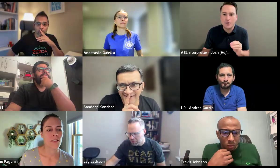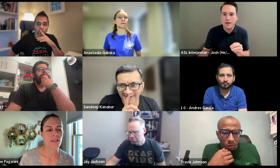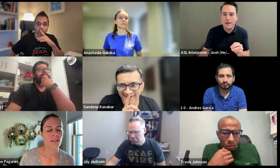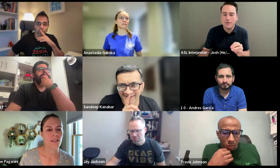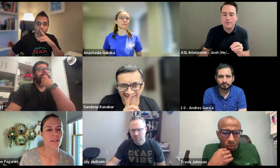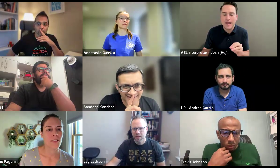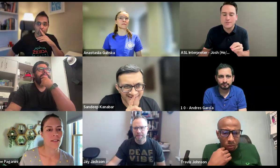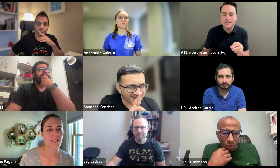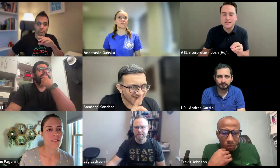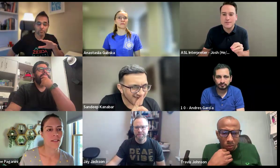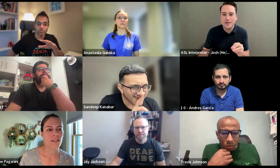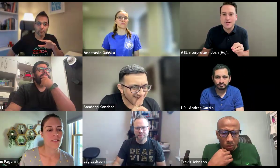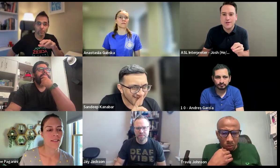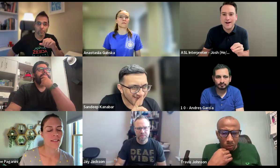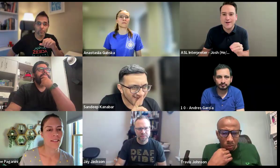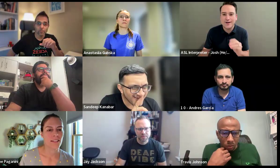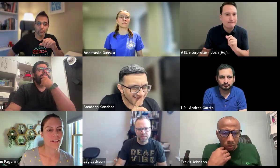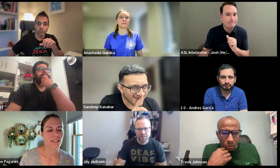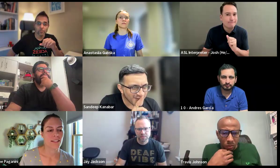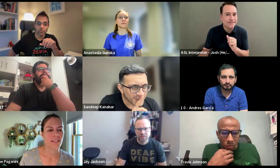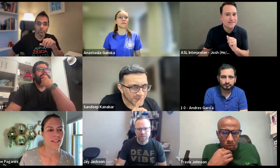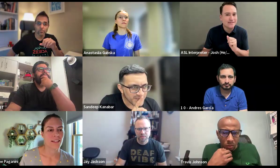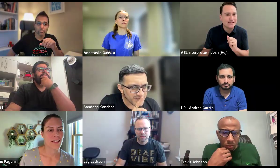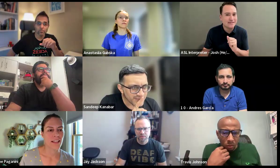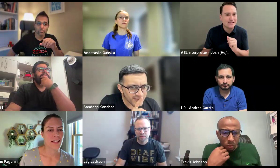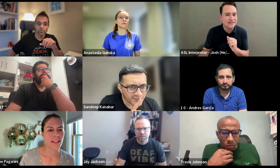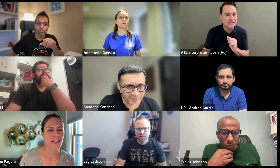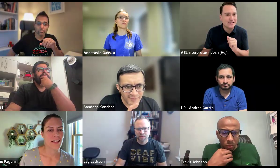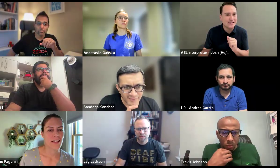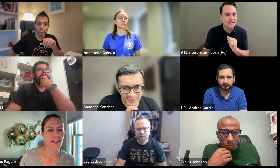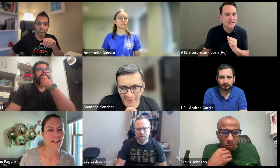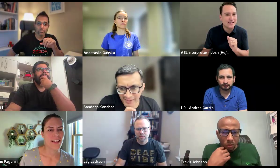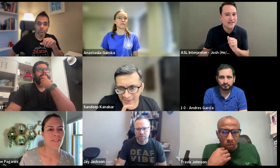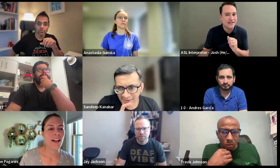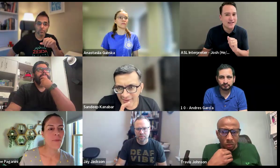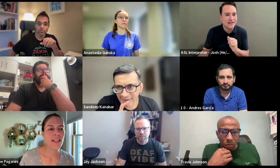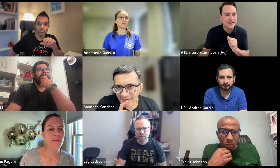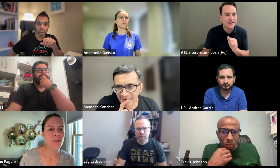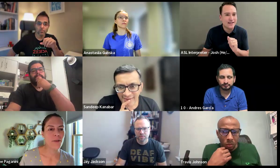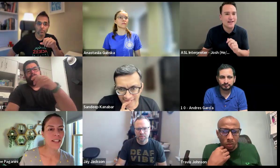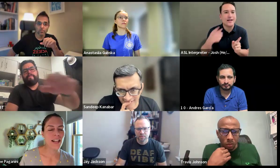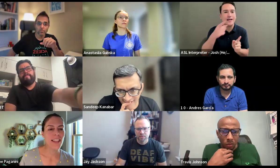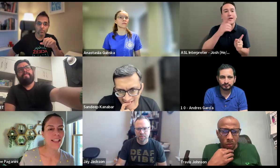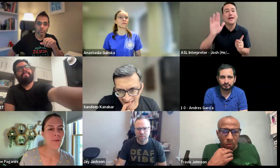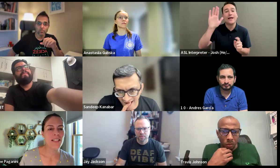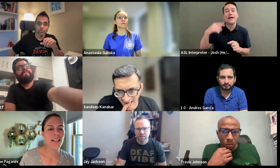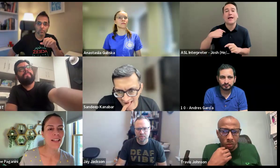are you okay with the captions? Is everything good there? if I may, real quick, I think there was a